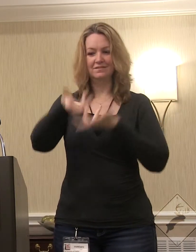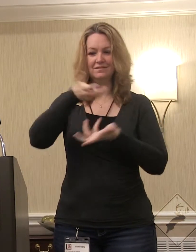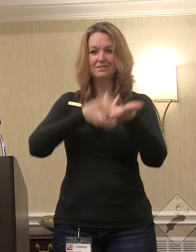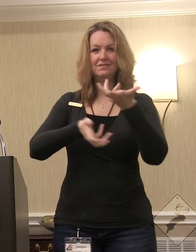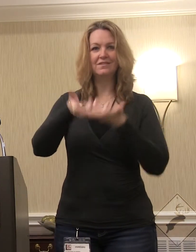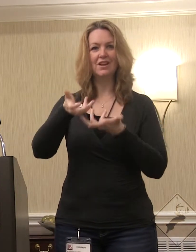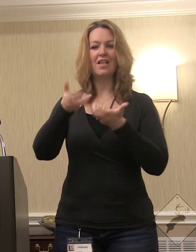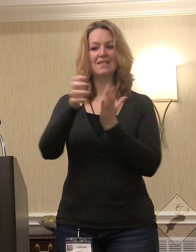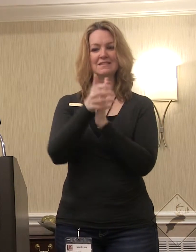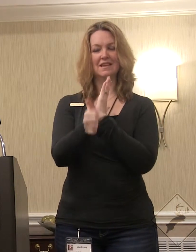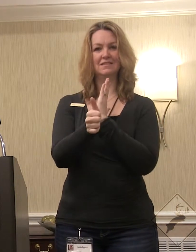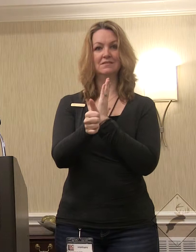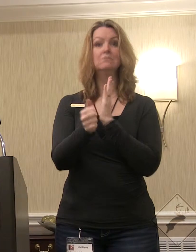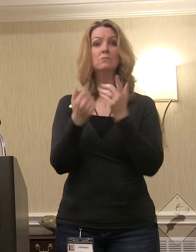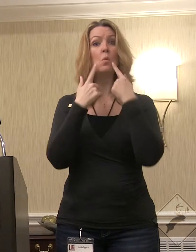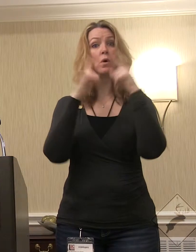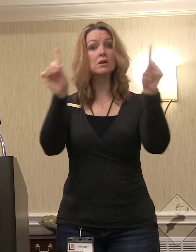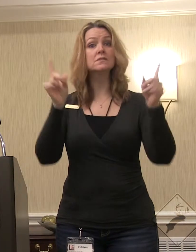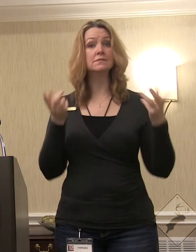skills. This works.